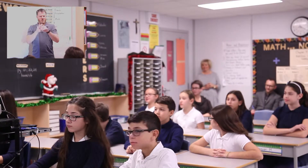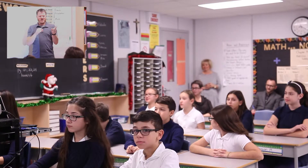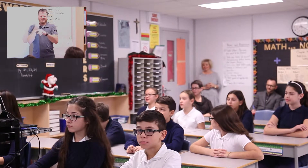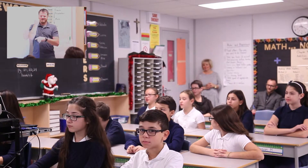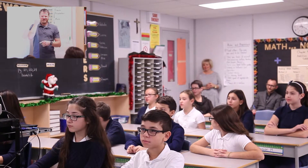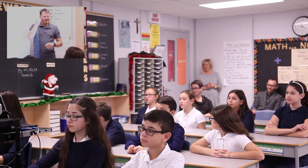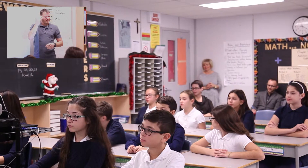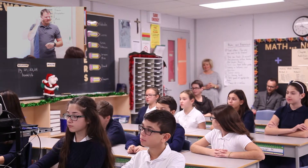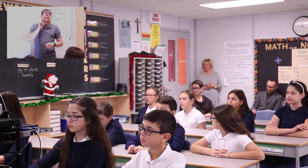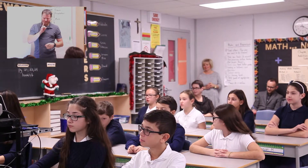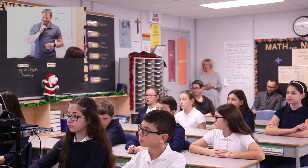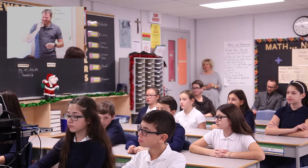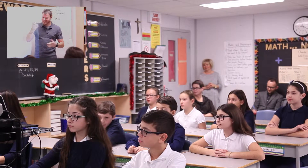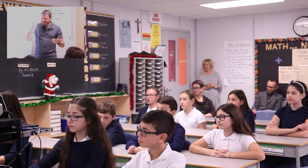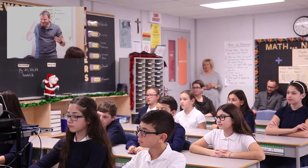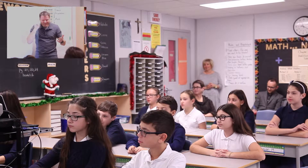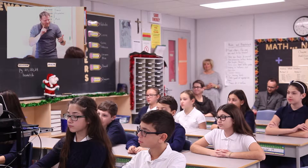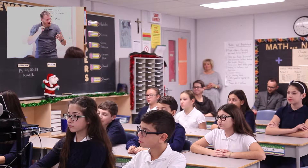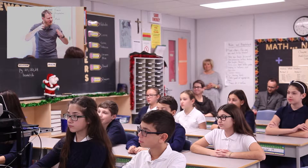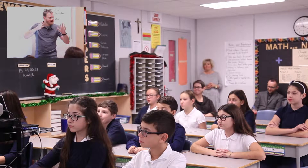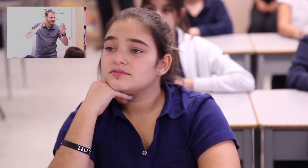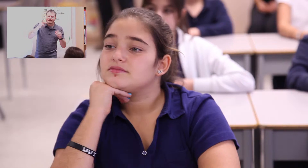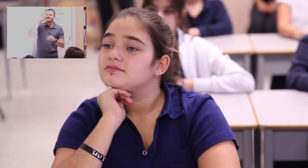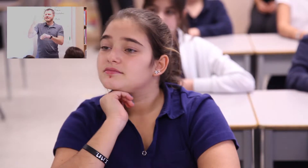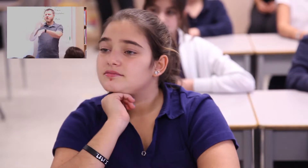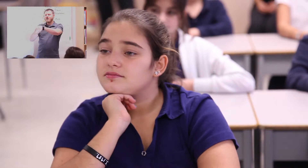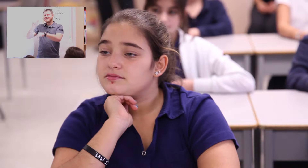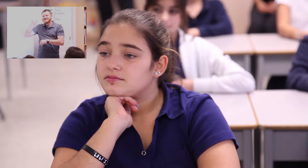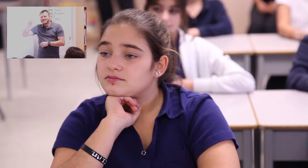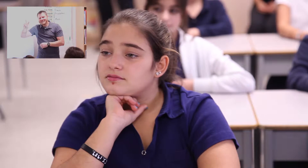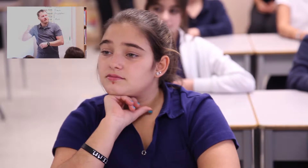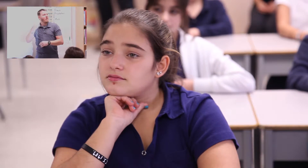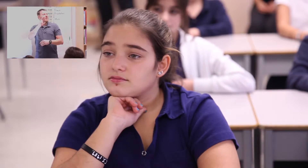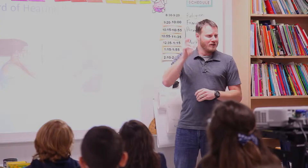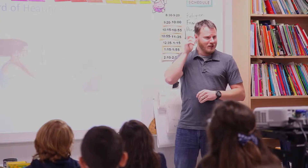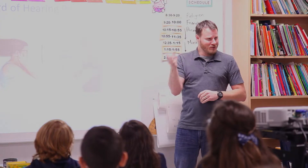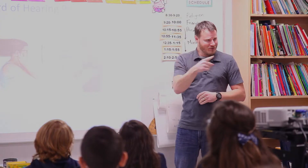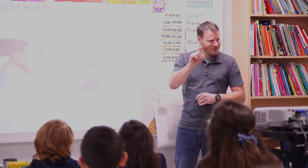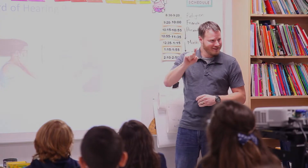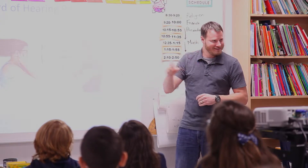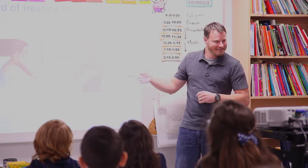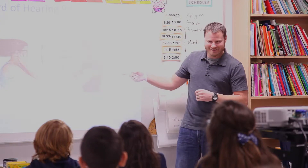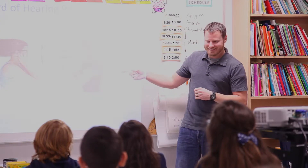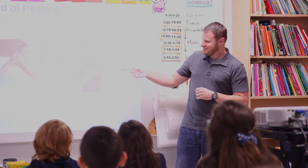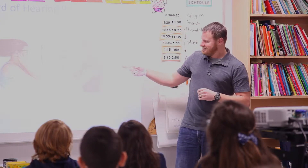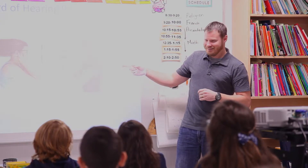And before we talk about programs, I think maybe I'll explain a little bit more about what it means to be deaf. Does that mean if you speak louder, they'll hear